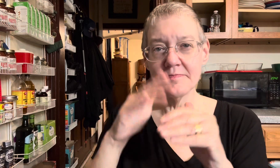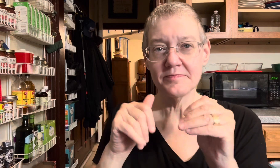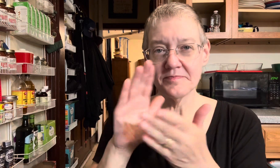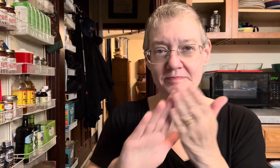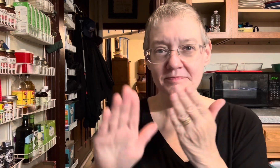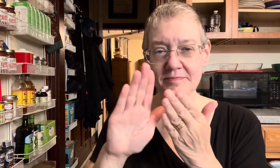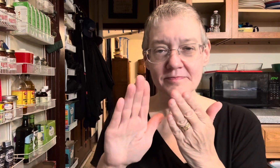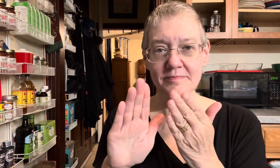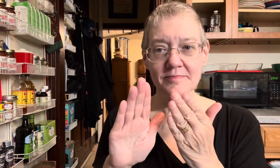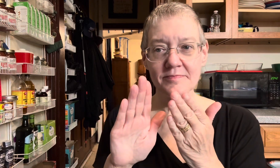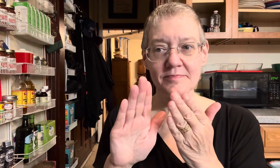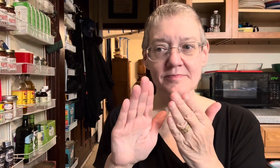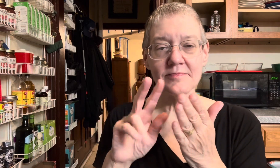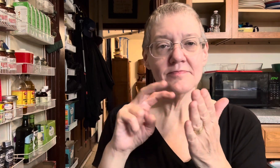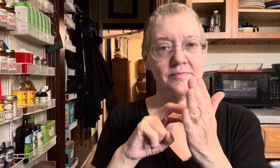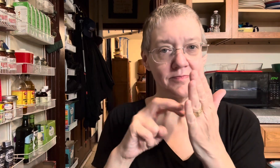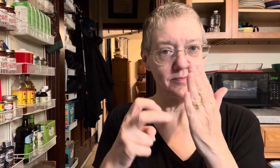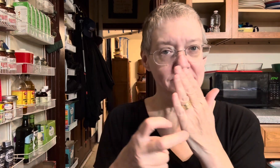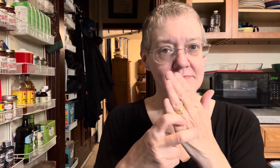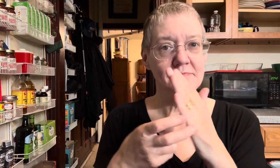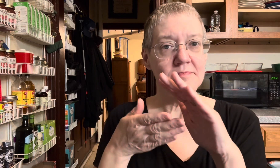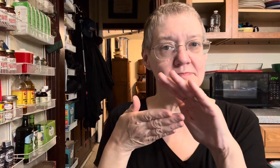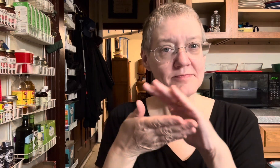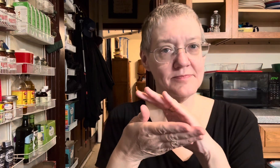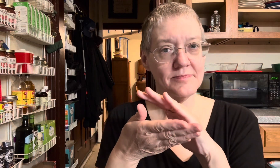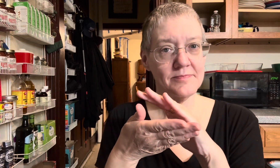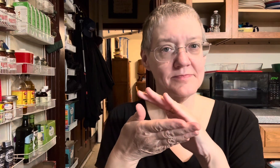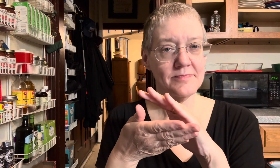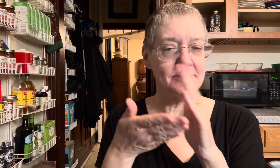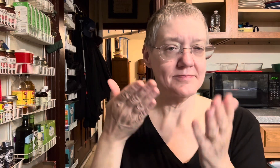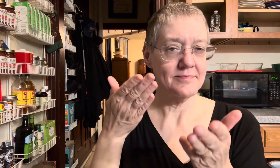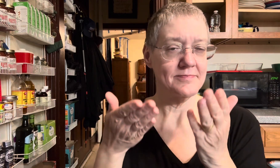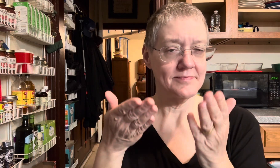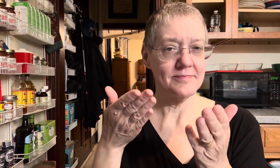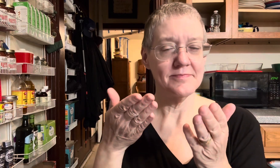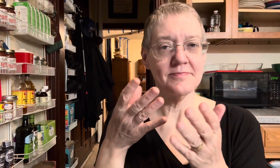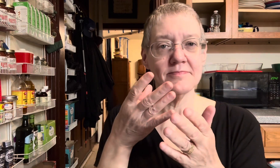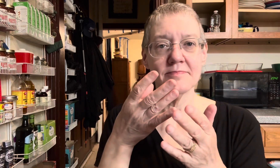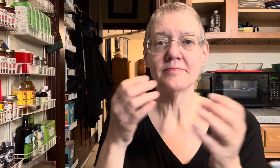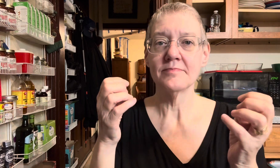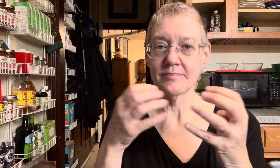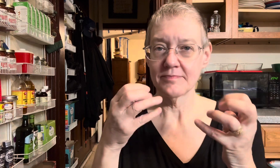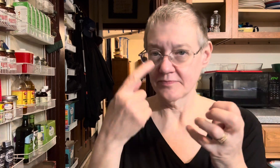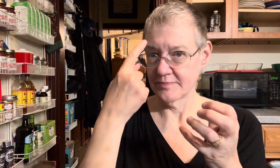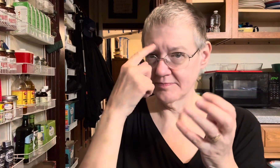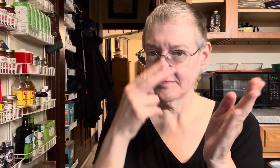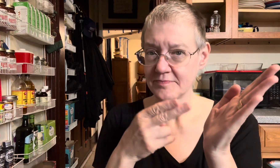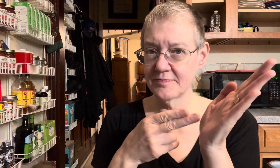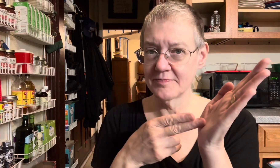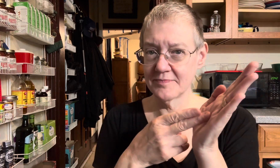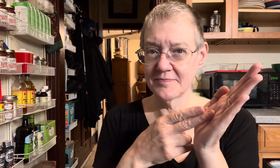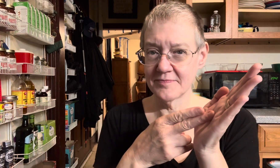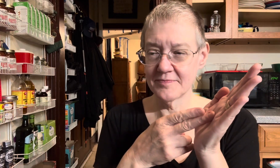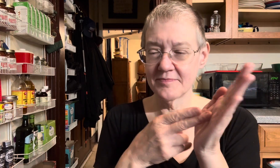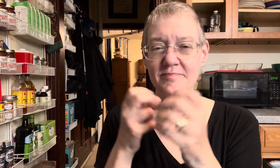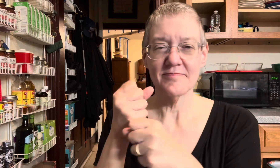bigger than a college dorm fridge. Maybe a toaster oven, for sure a microwave, and a